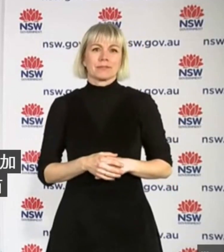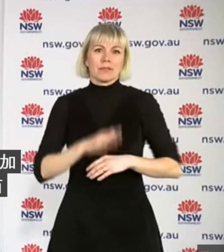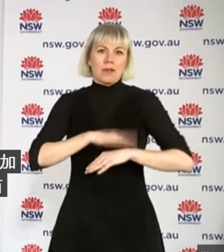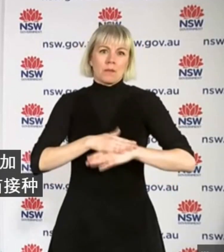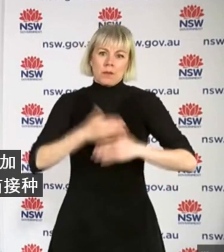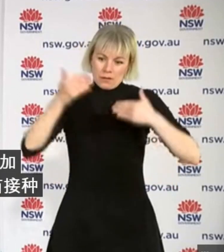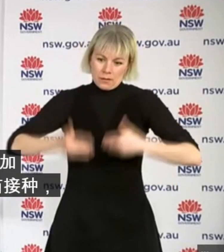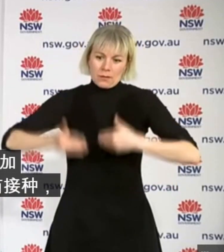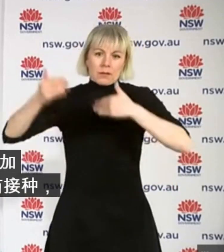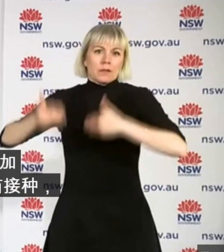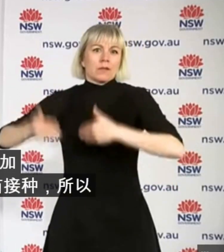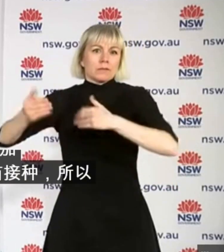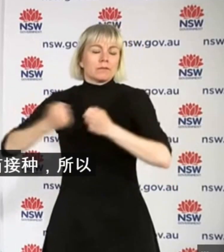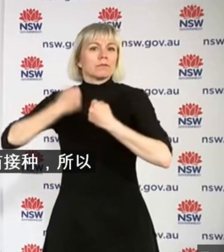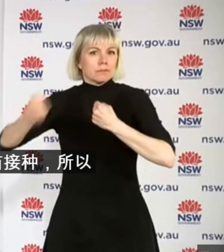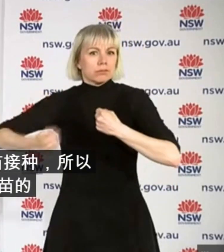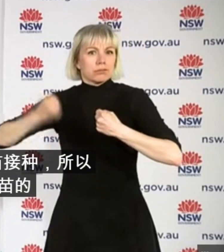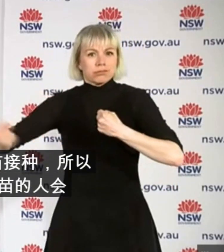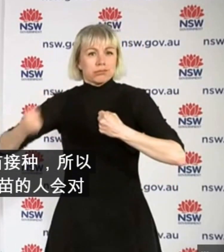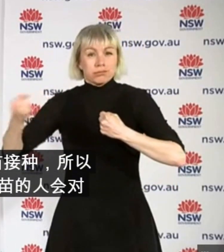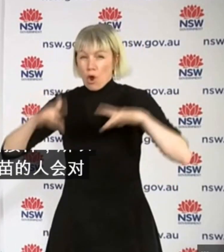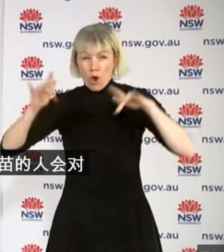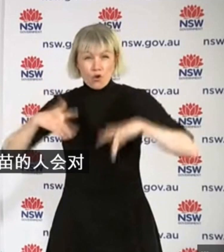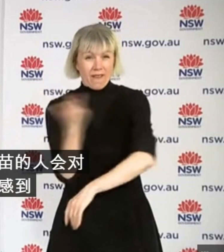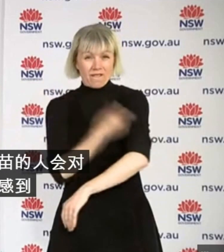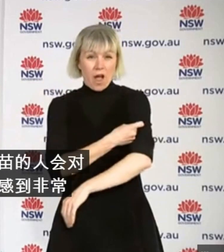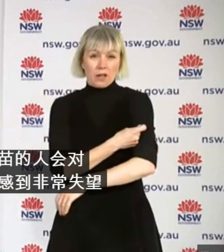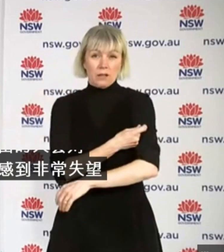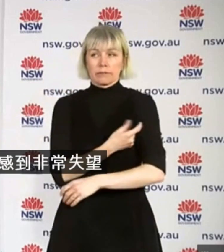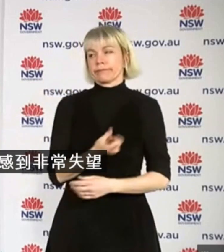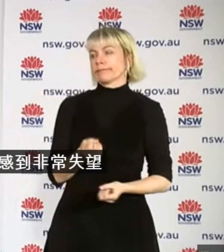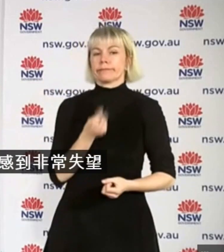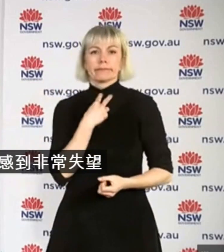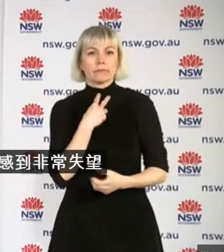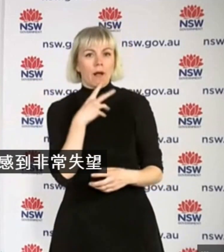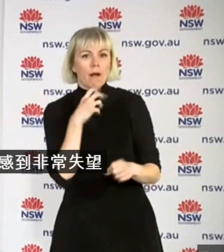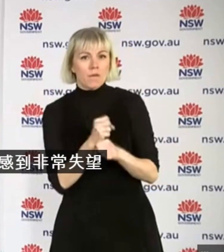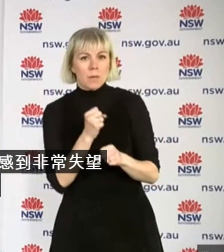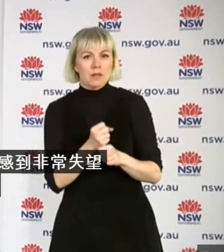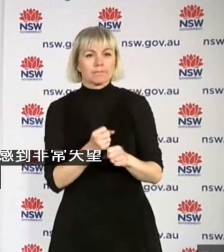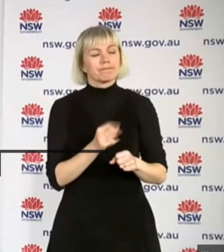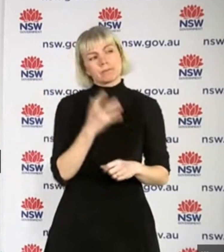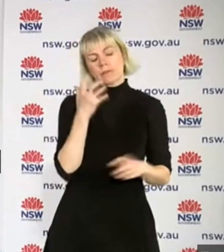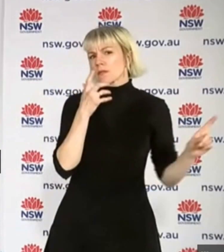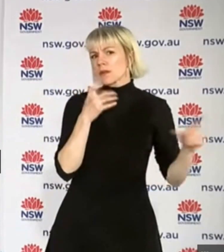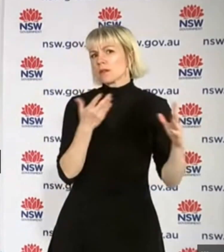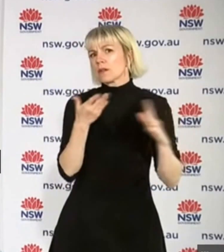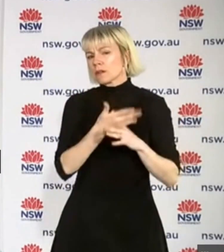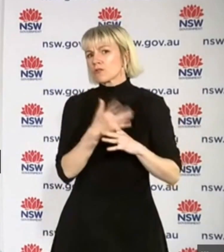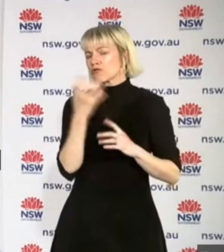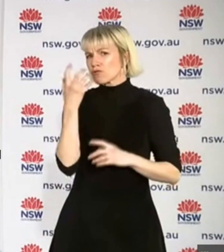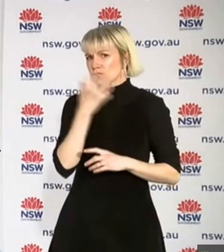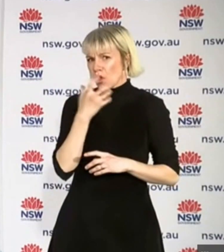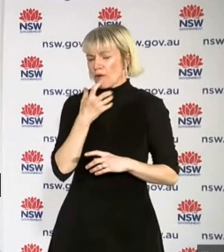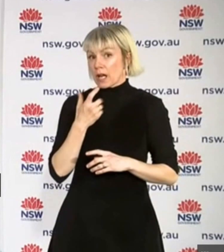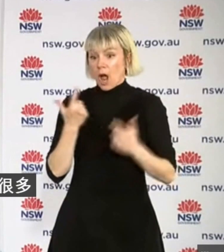double dose vaccination. So the unvaccinated, I think, will be very disappointed in the government's decision today. Sorry, just following up though, why, when we have seen a lot